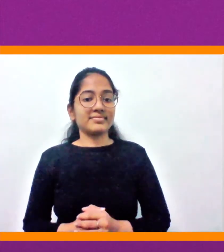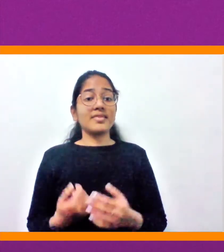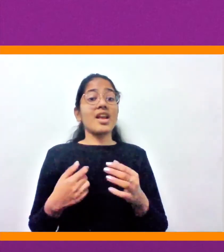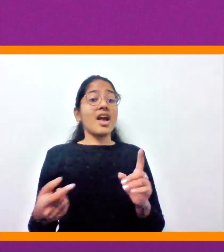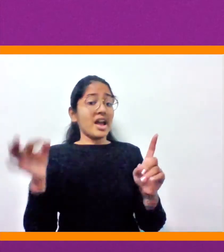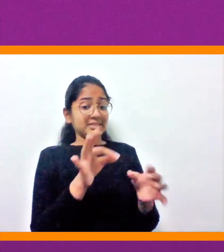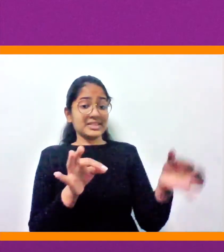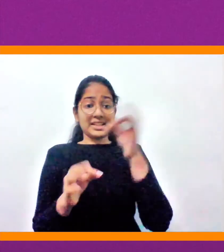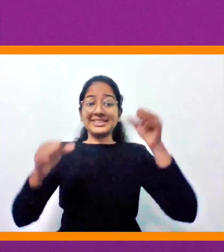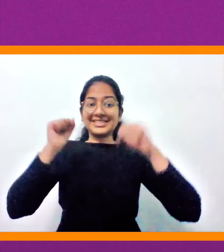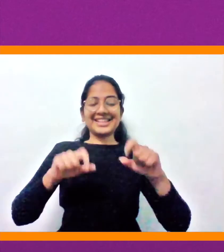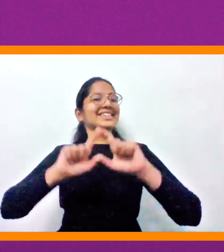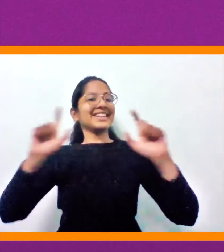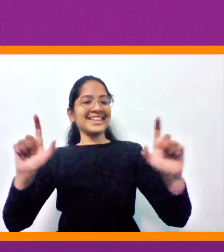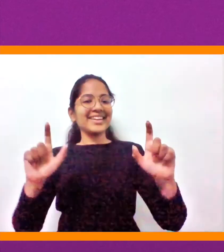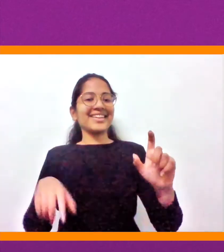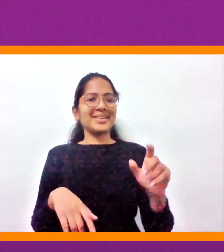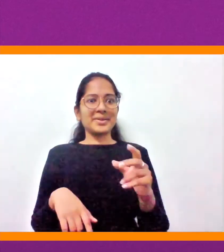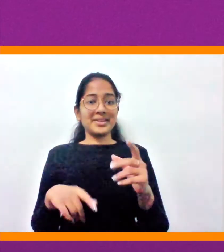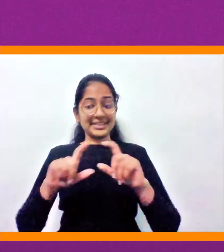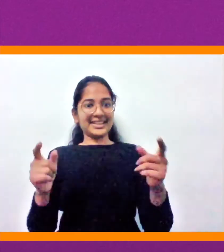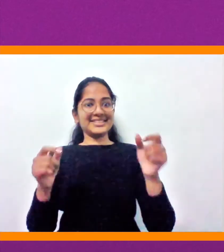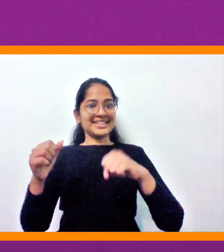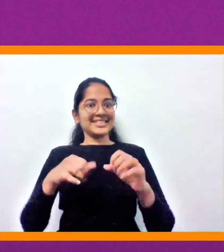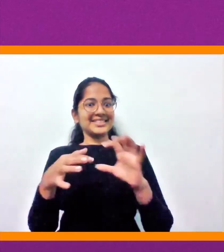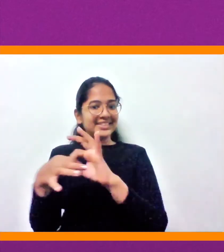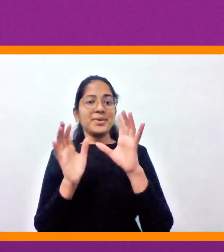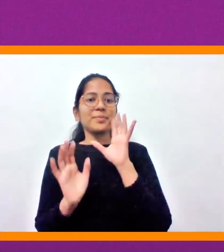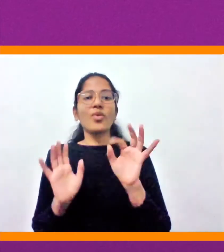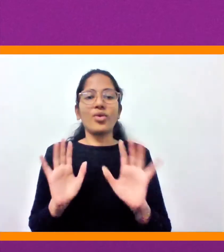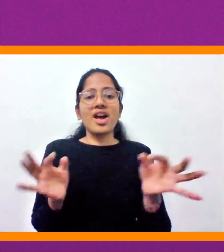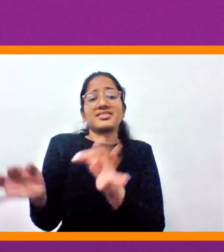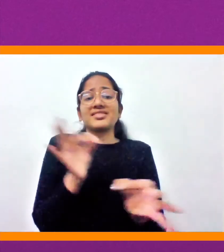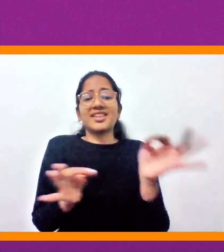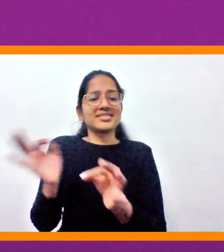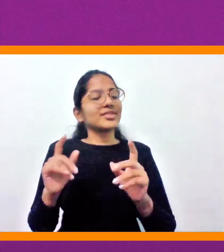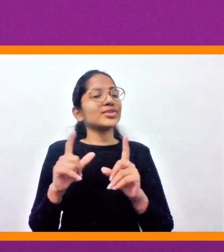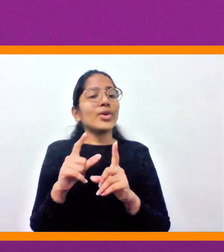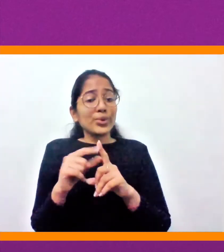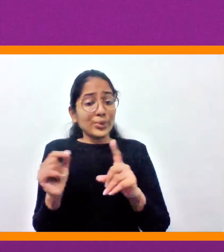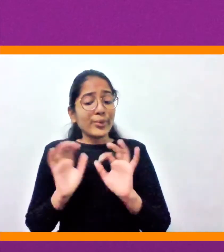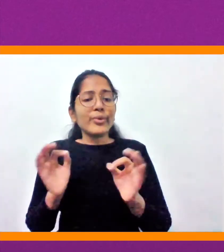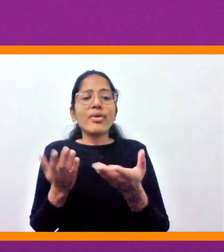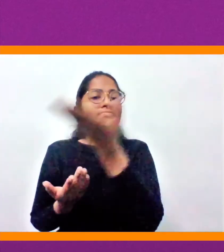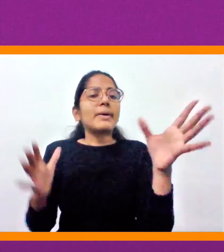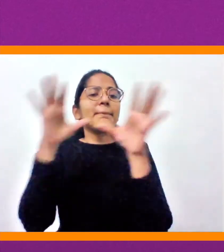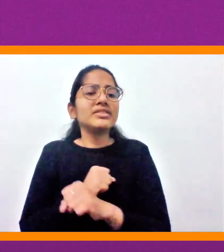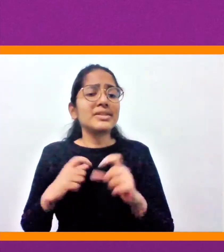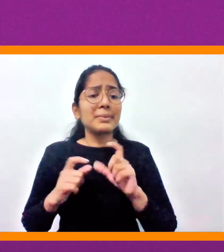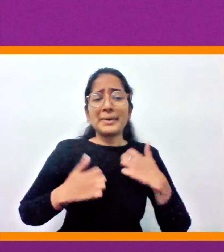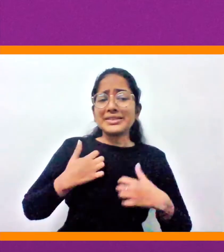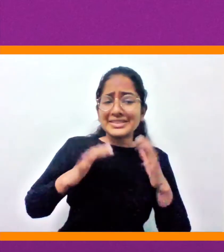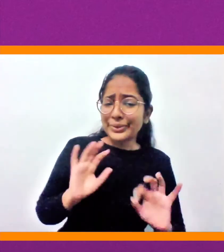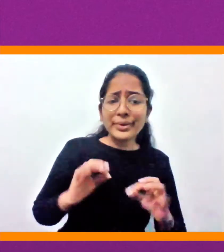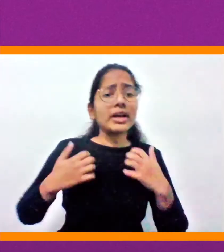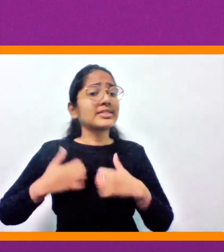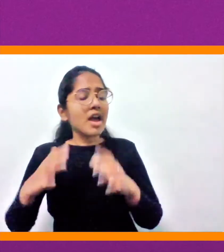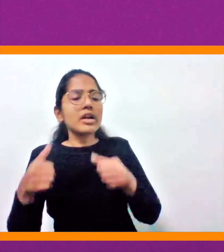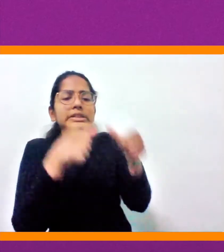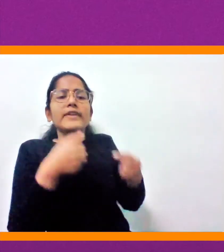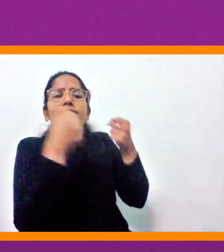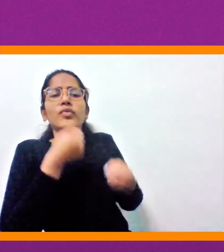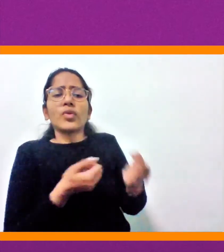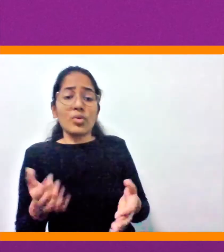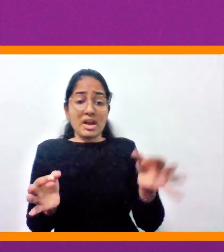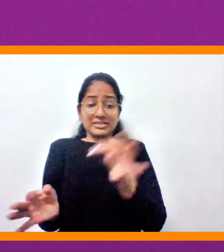navigating what triggers us, especially when sex operates in so much silence and secrecy in our society. We don't know how